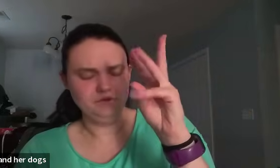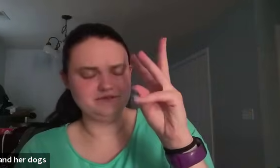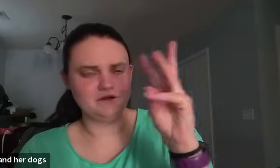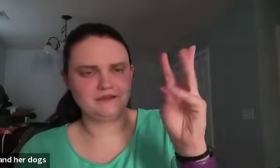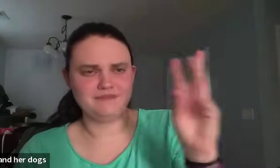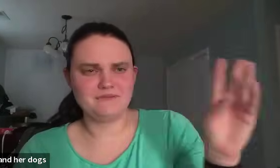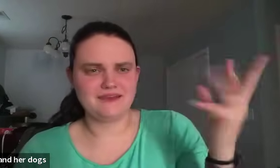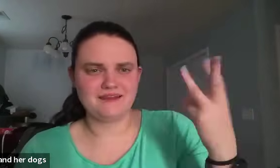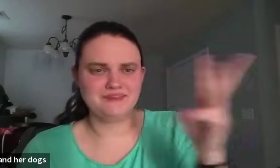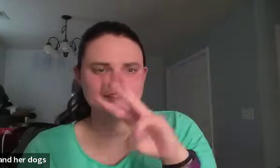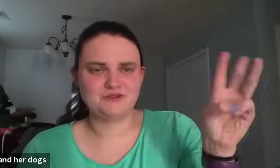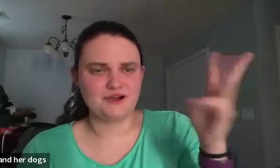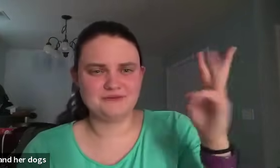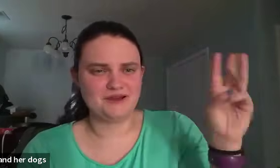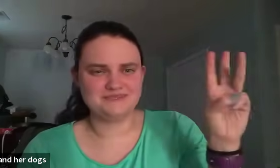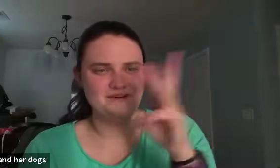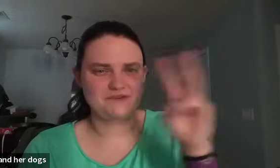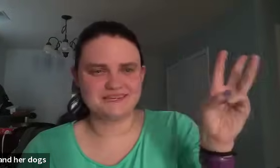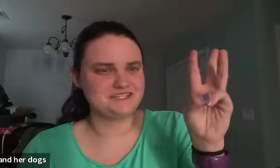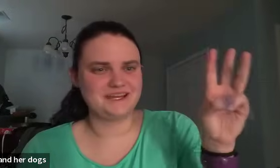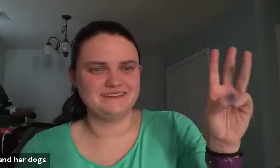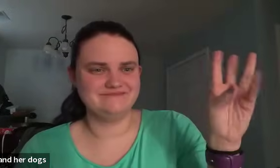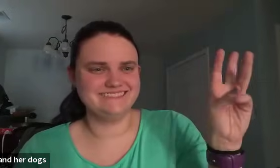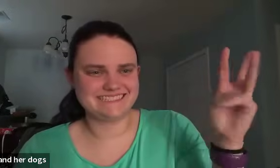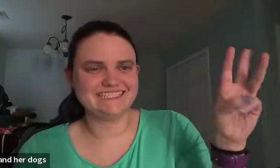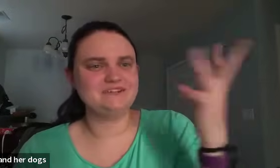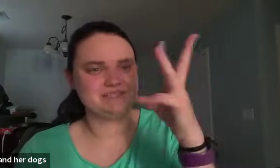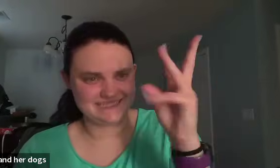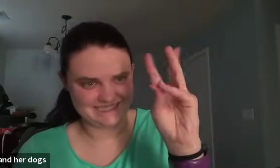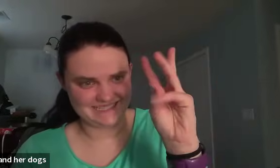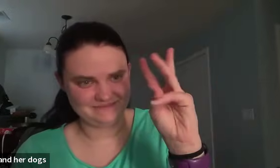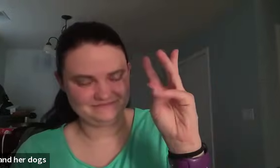Oops, sorry, my bad. I'm getting too caught up in my own self. I was catching ahead. 16 or 16.